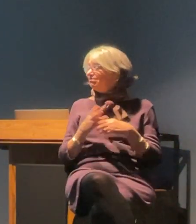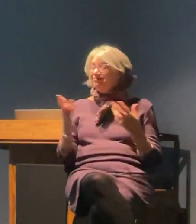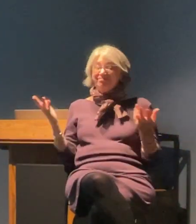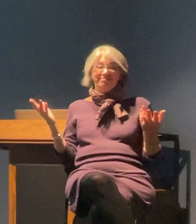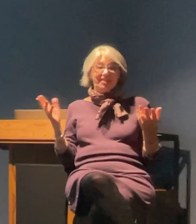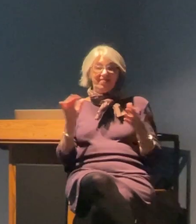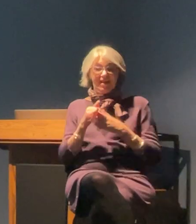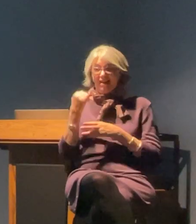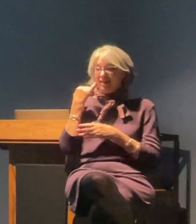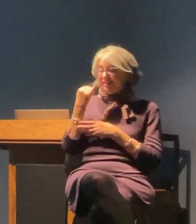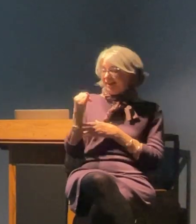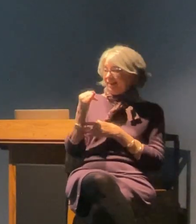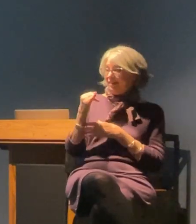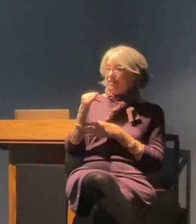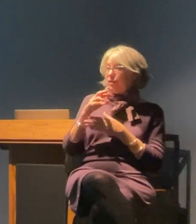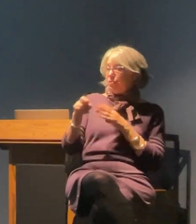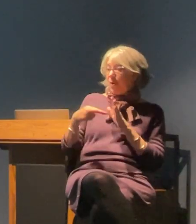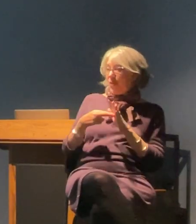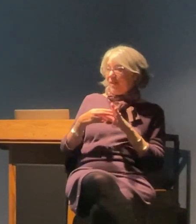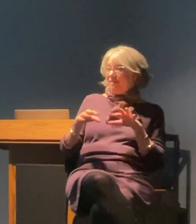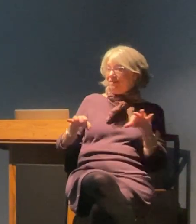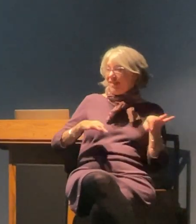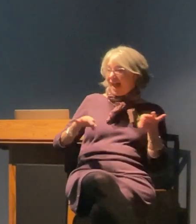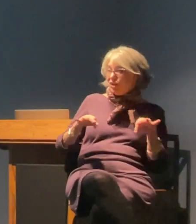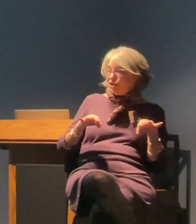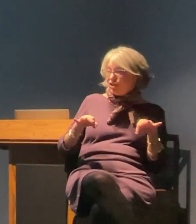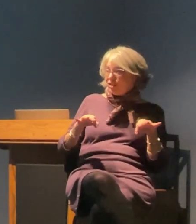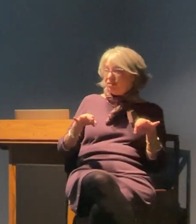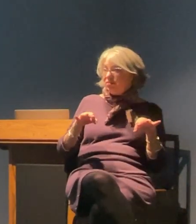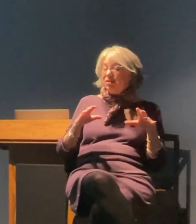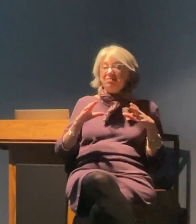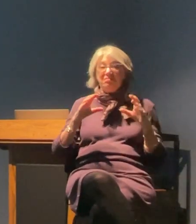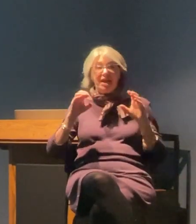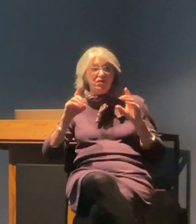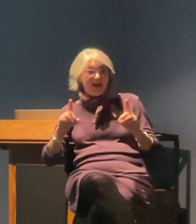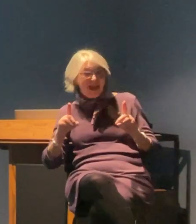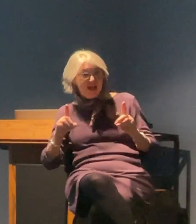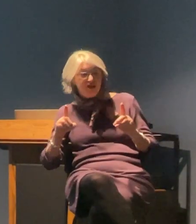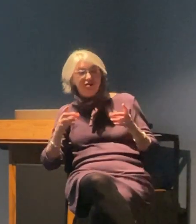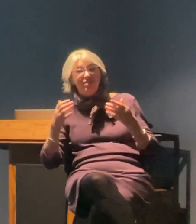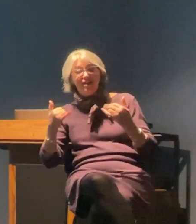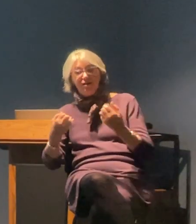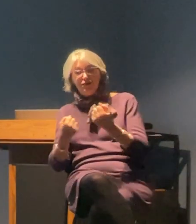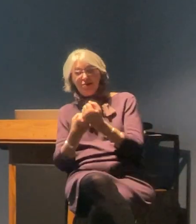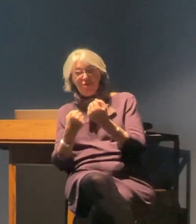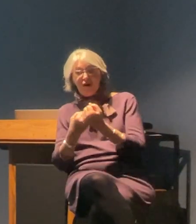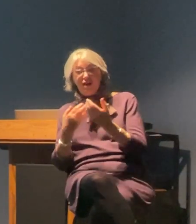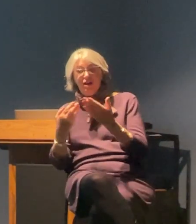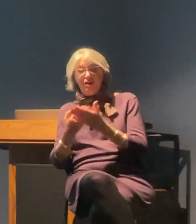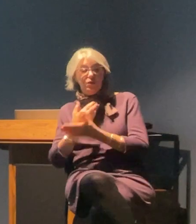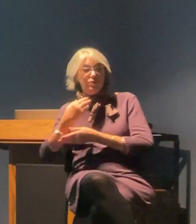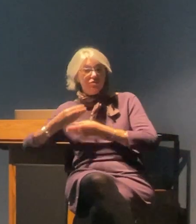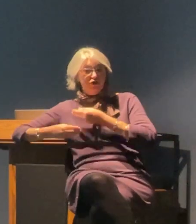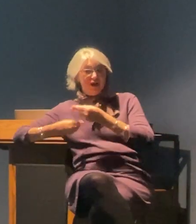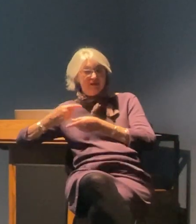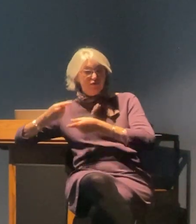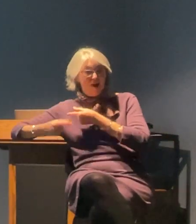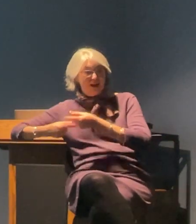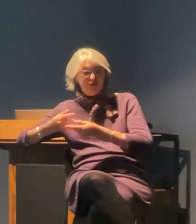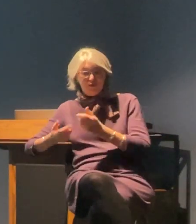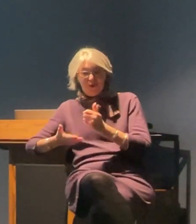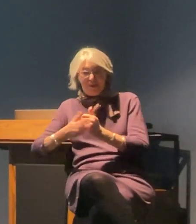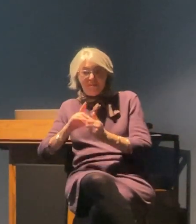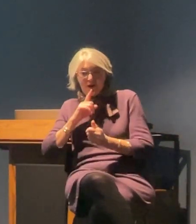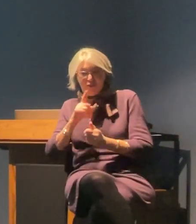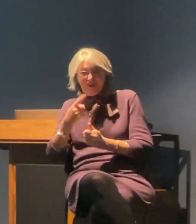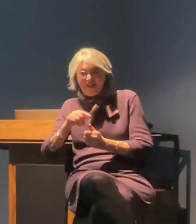That idea, that role of fashion, heading into education and now supporting a new generation to help